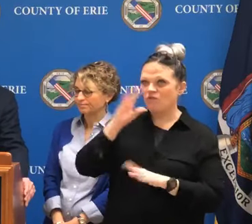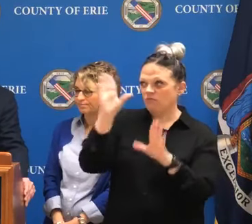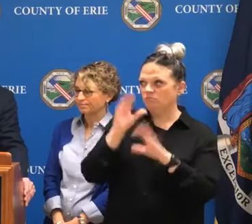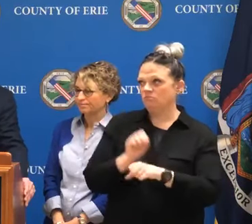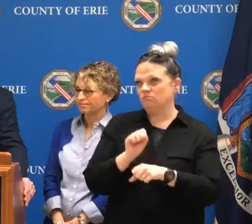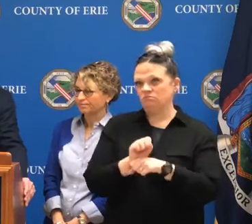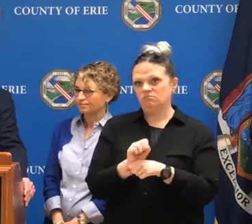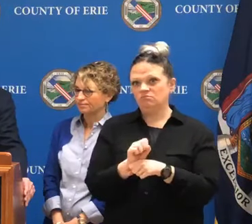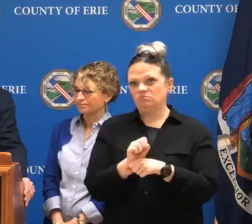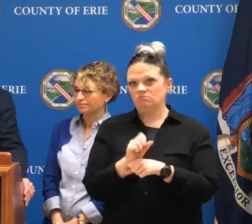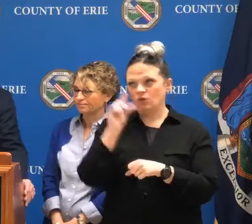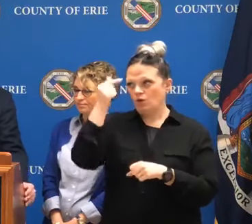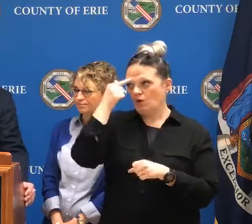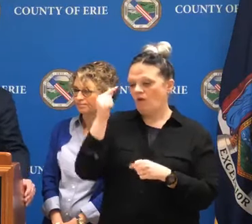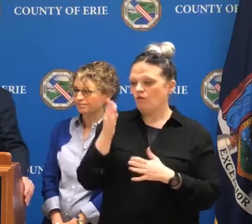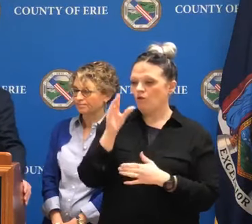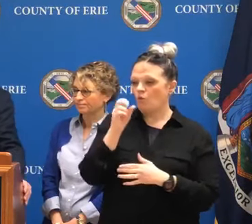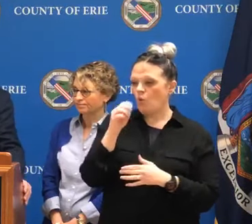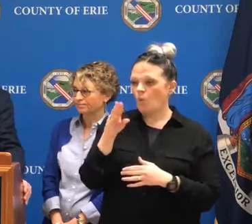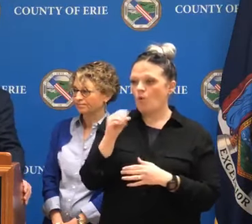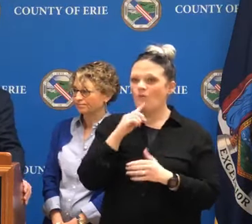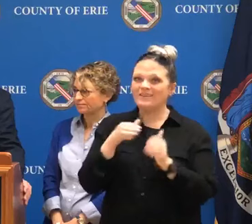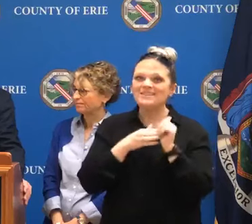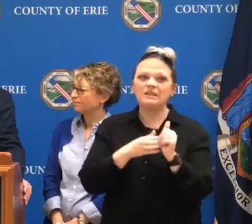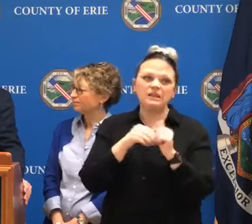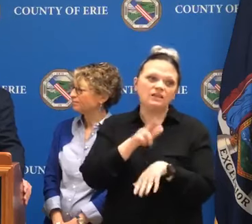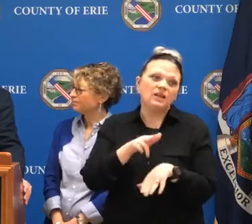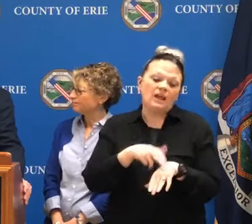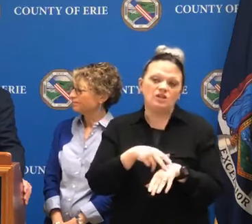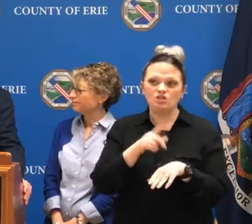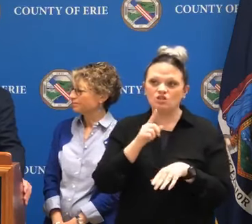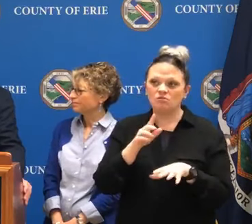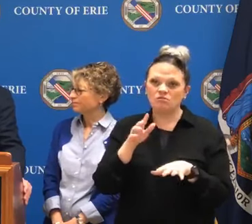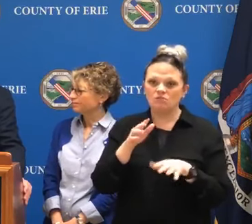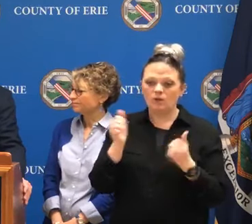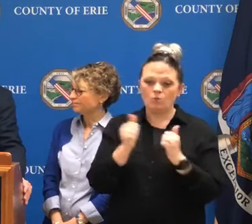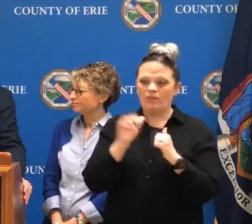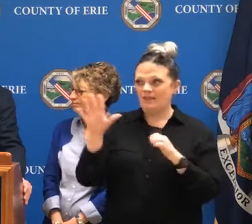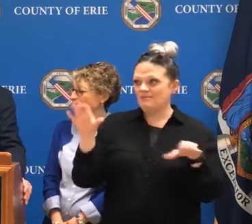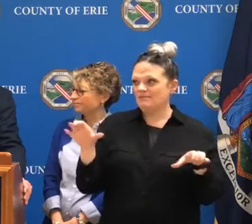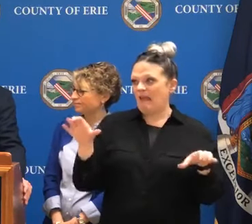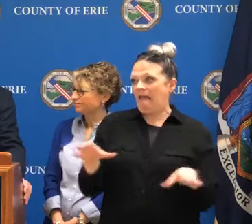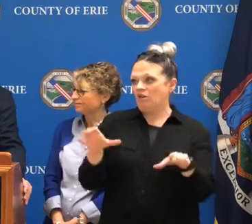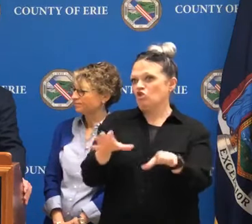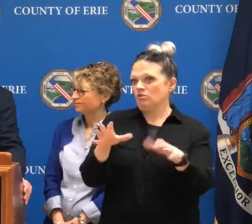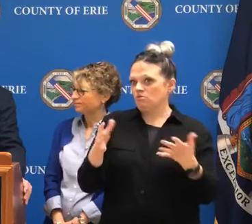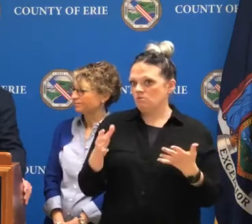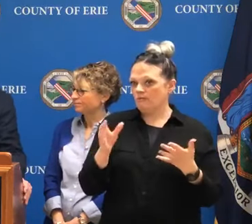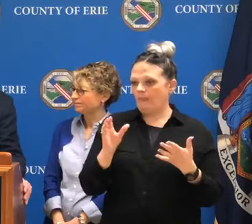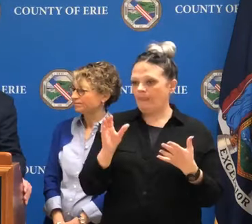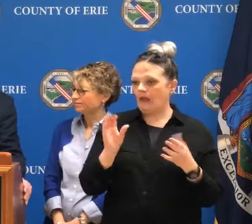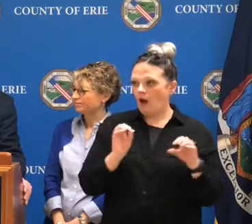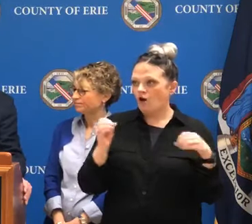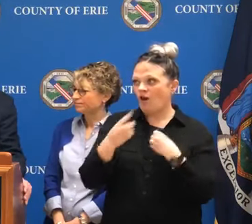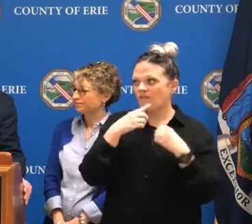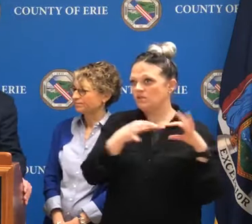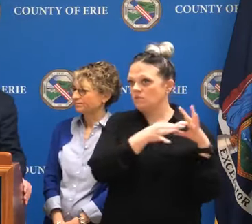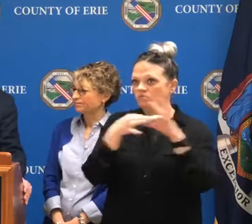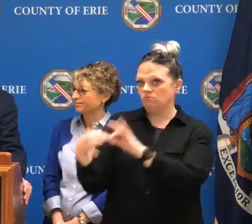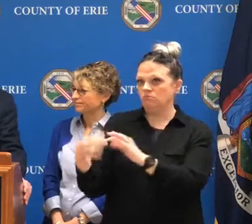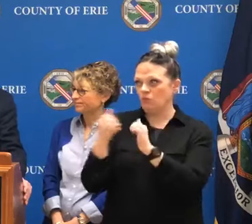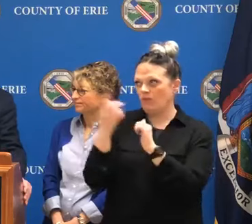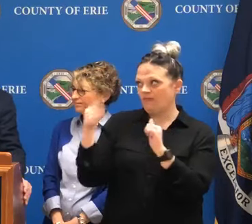doing. Governor Cuomo is really leading in some ways the nation with the actions that are taken. Our office is in concert with them. I am not on it right